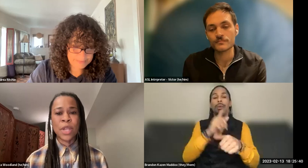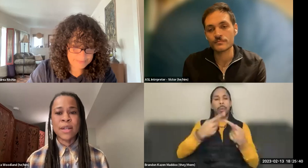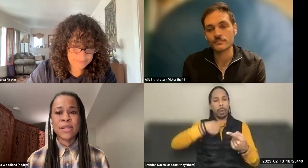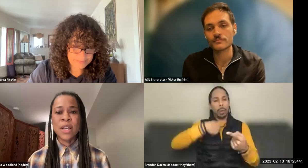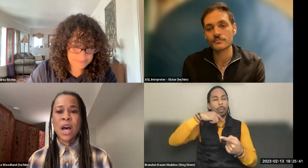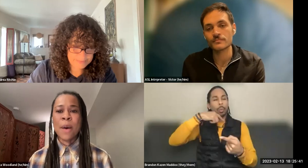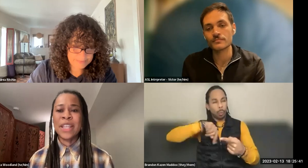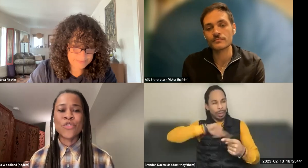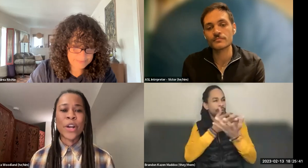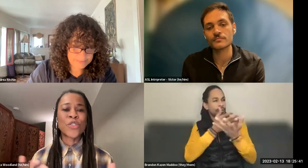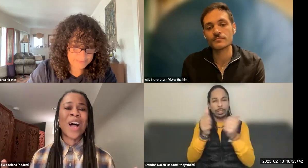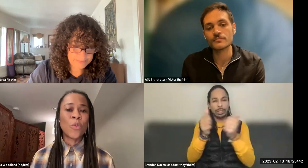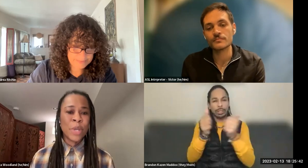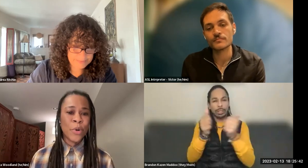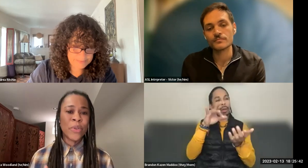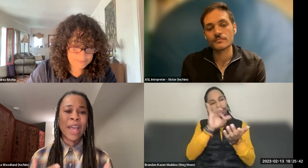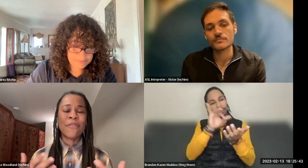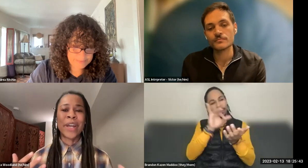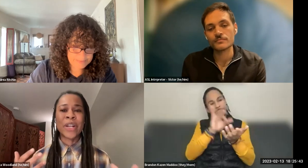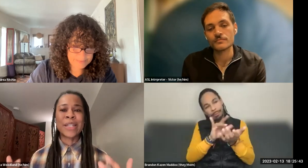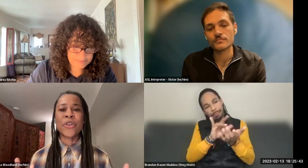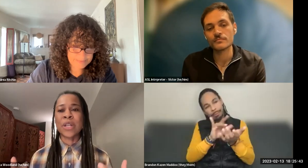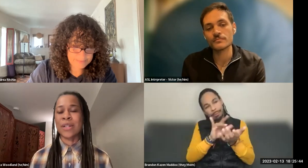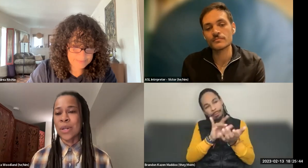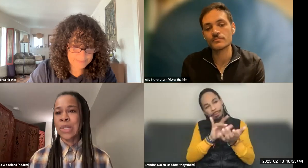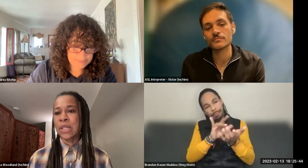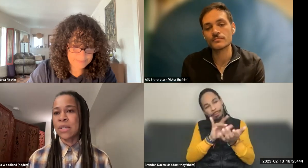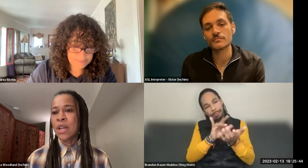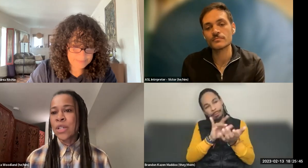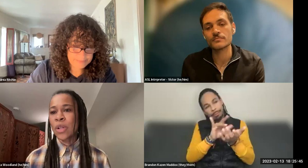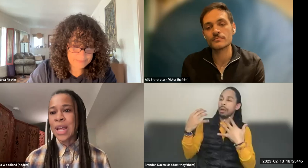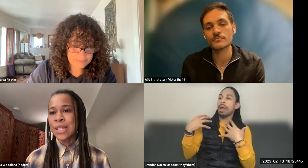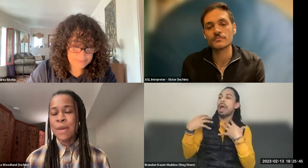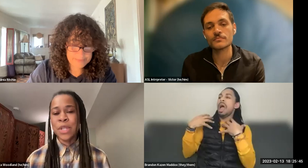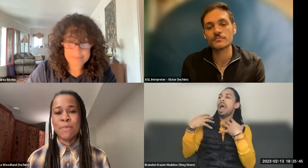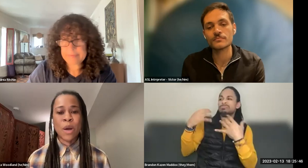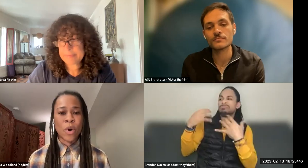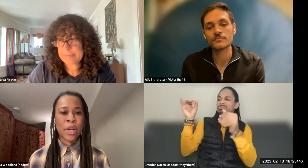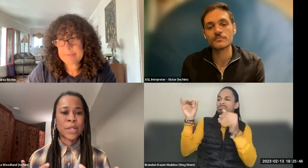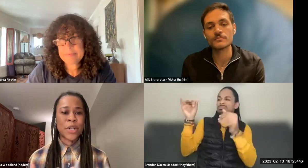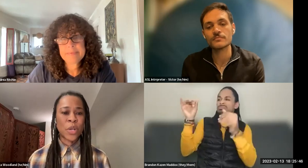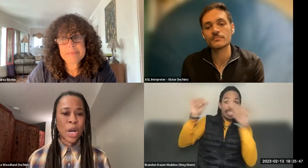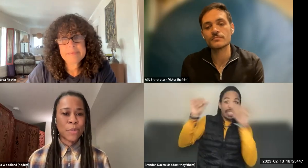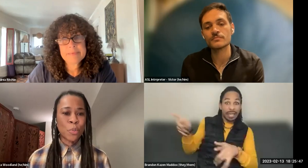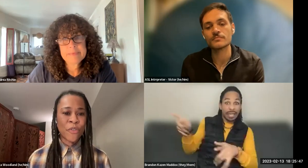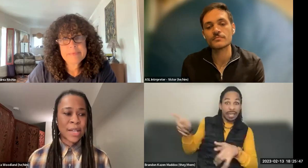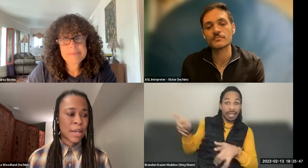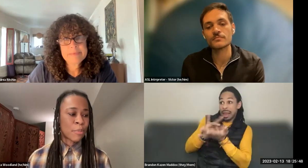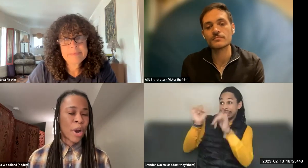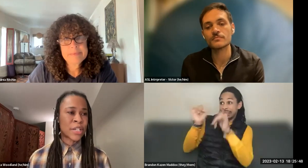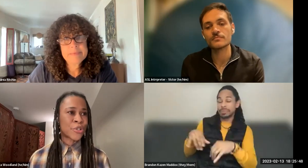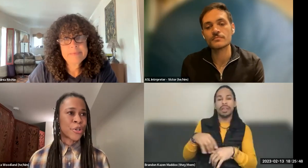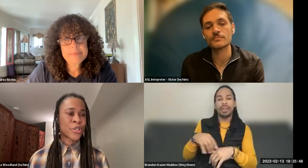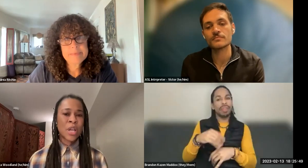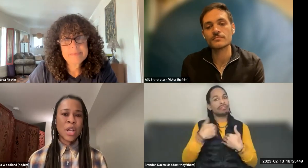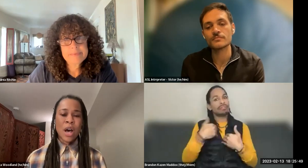industrial complex. And these records follow people and they have very serious consequences. So a lot of times in my work, especially when I'm